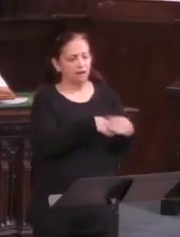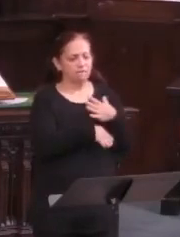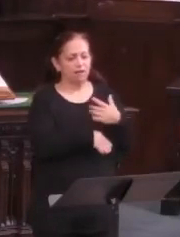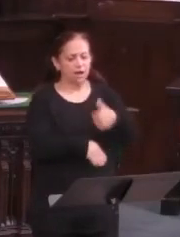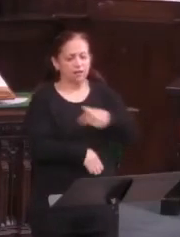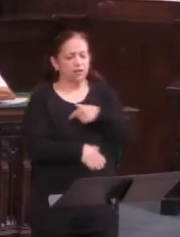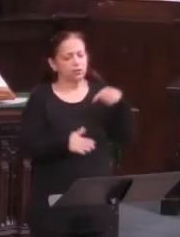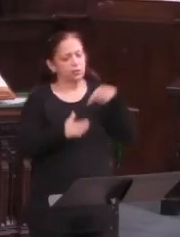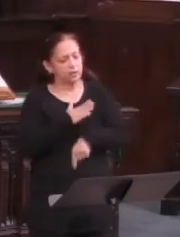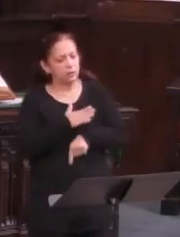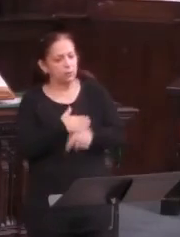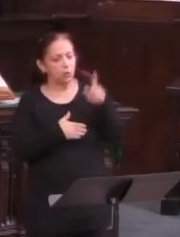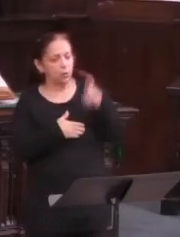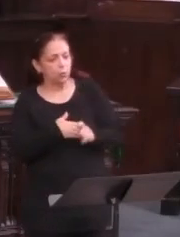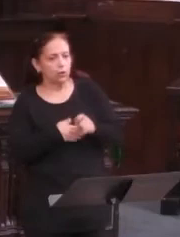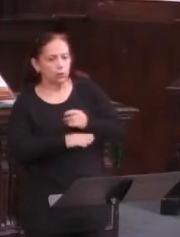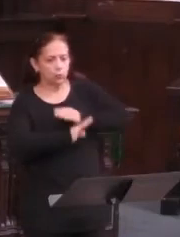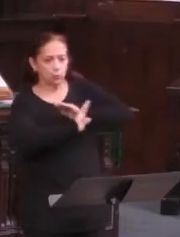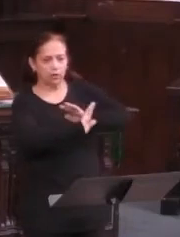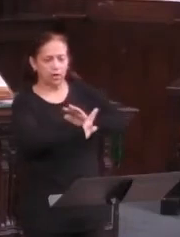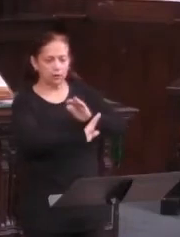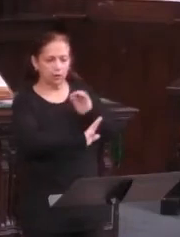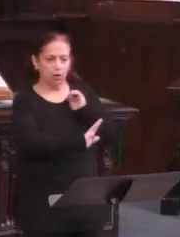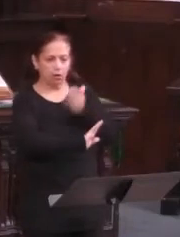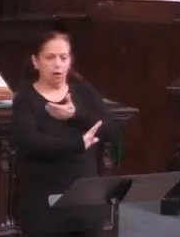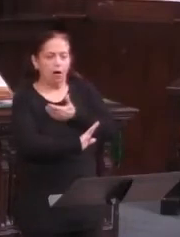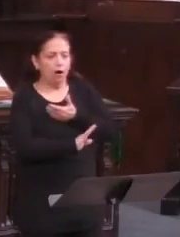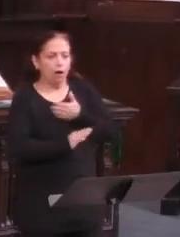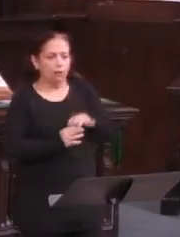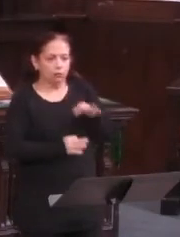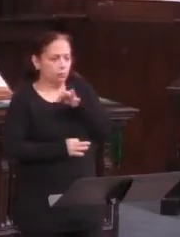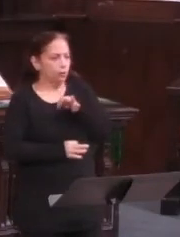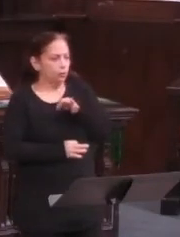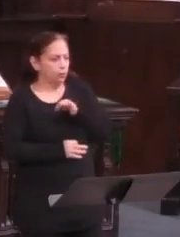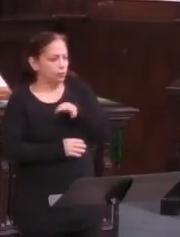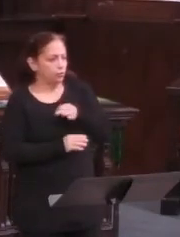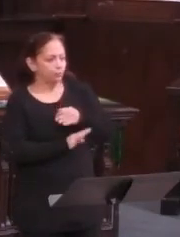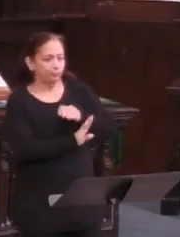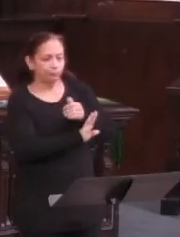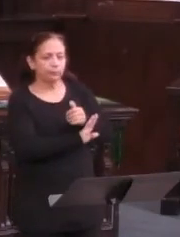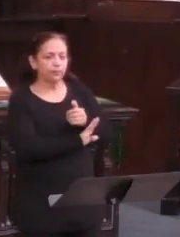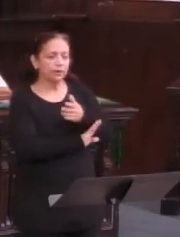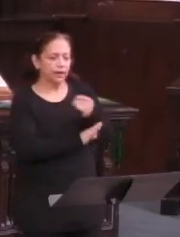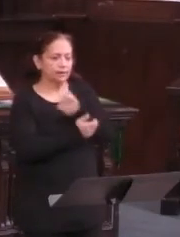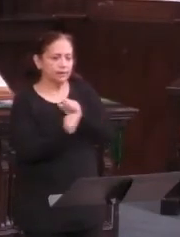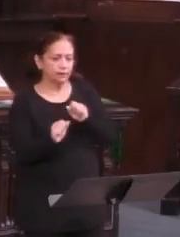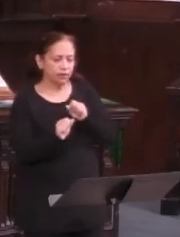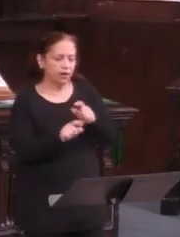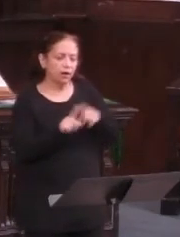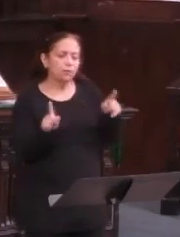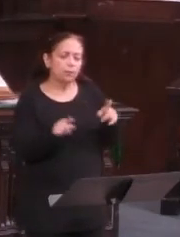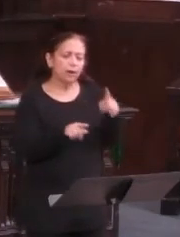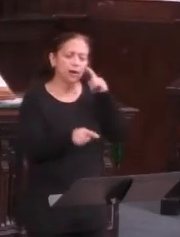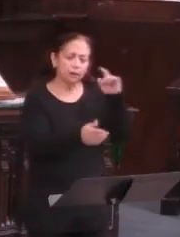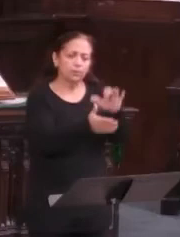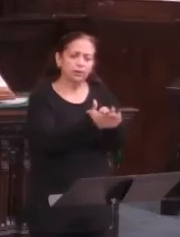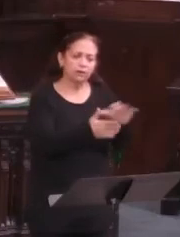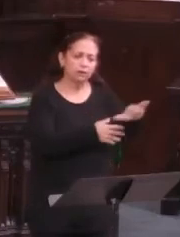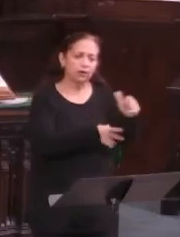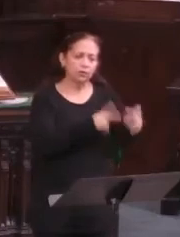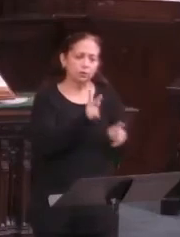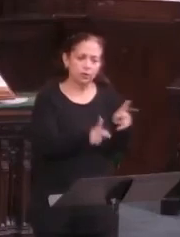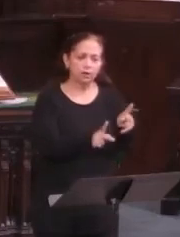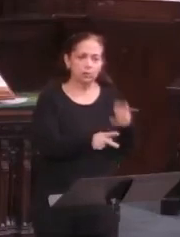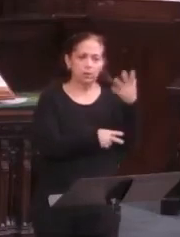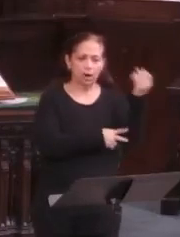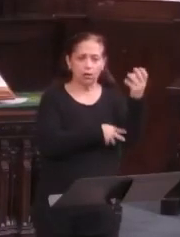we must protect our own spirits and well-being from harm. And I also believe that there are others